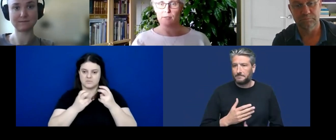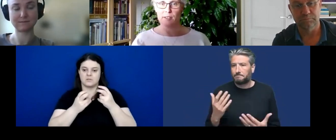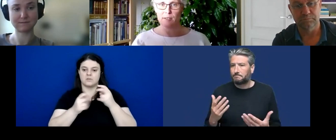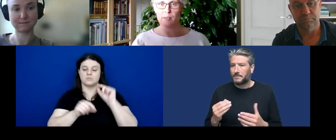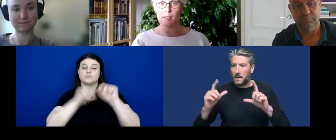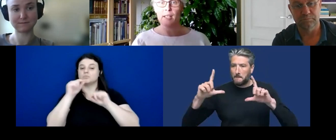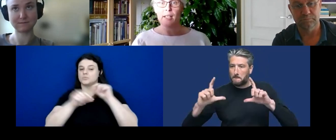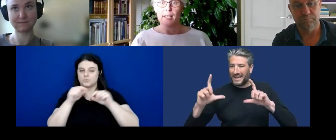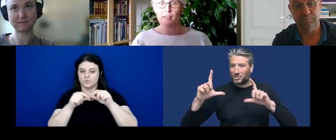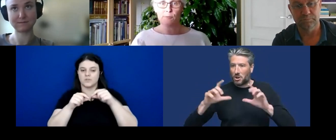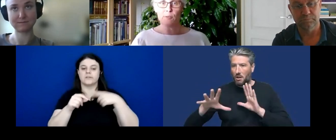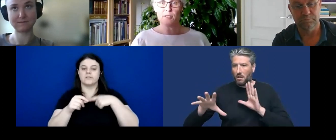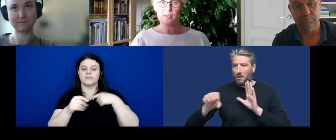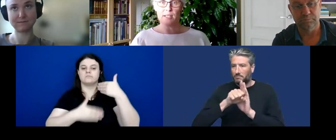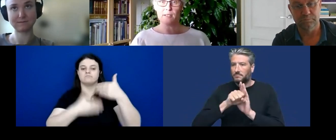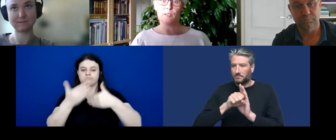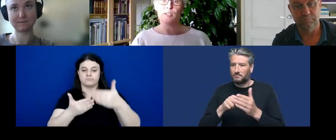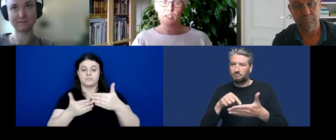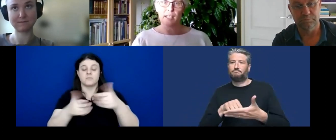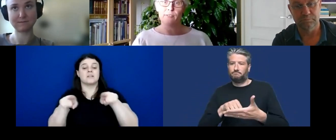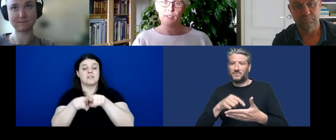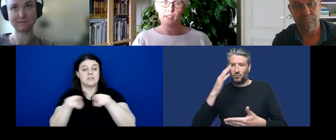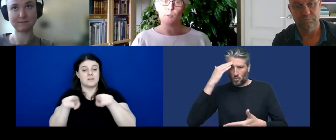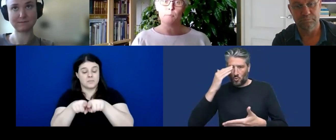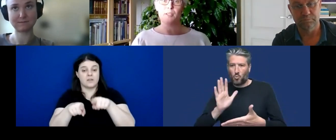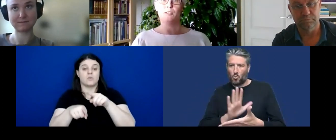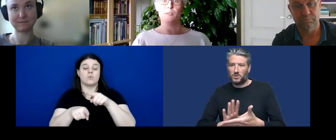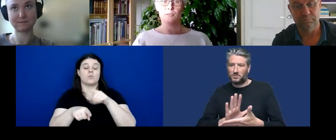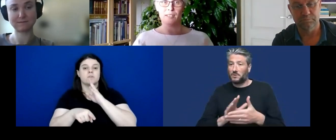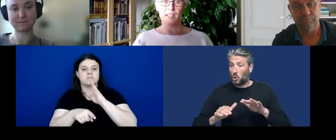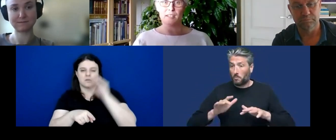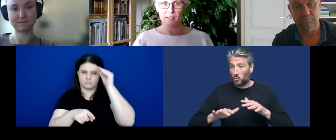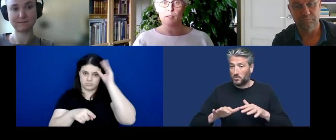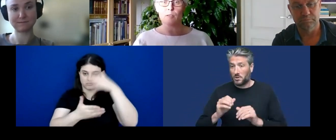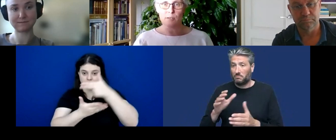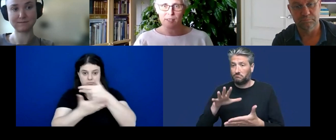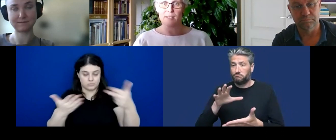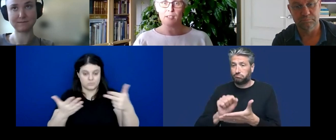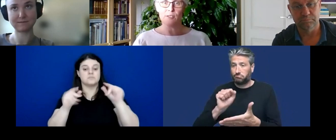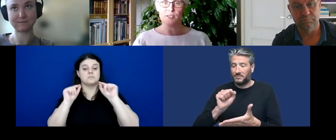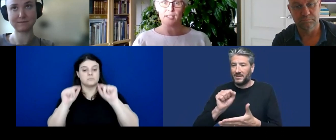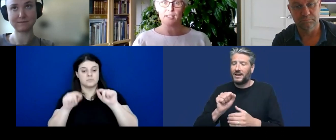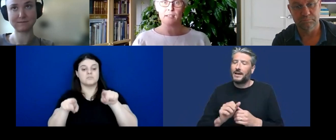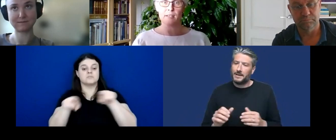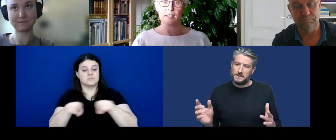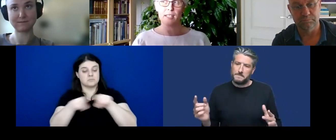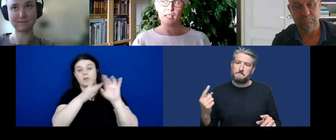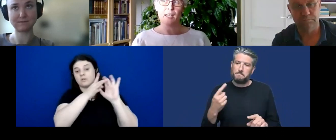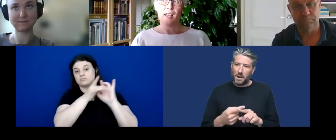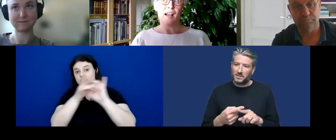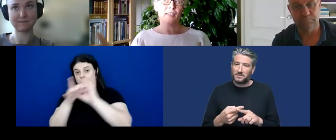X-rays and so on. And of course, this knowledge can very well be utilized also in this context.